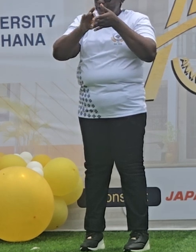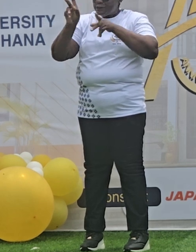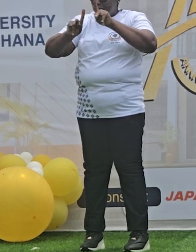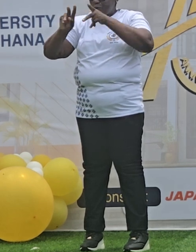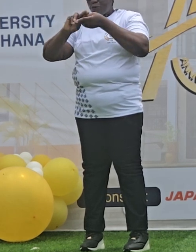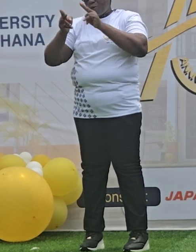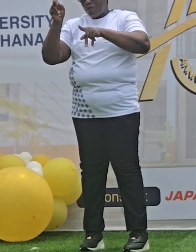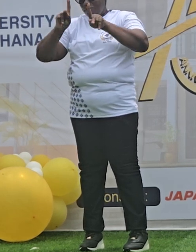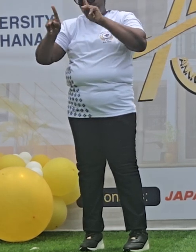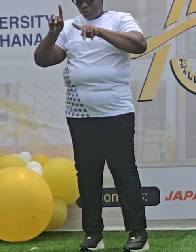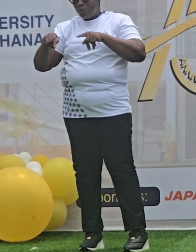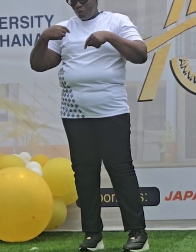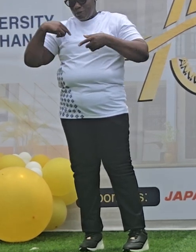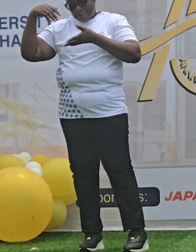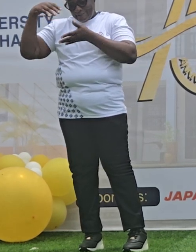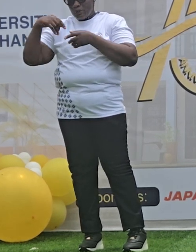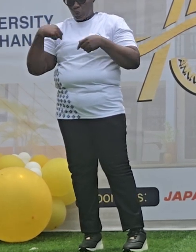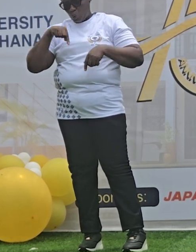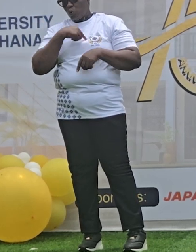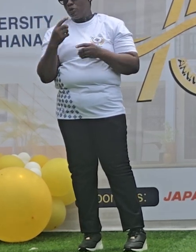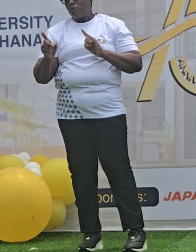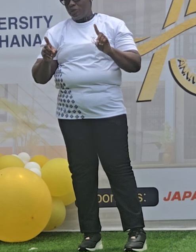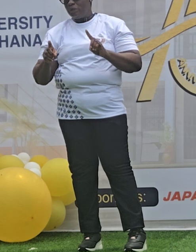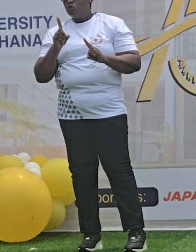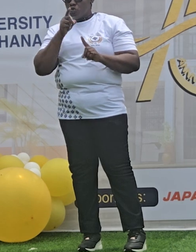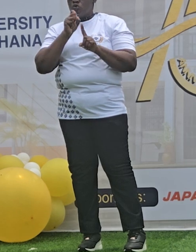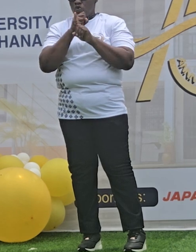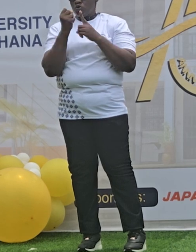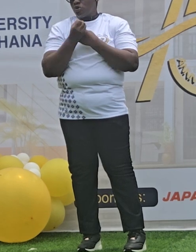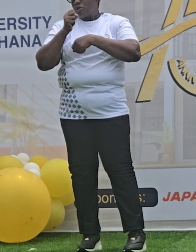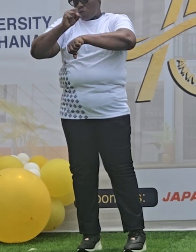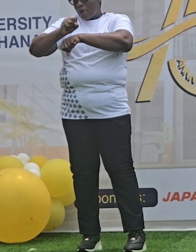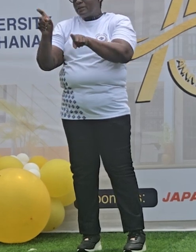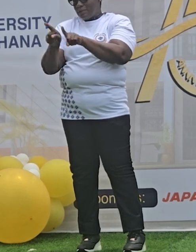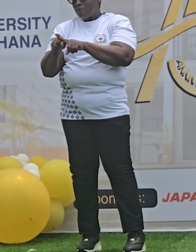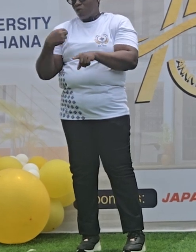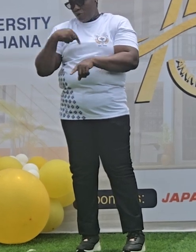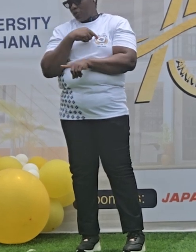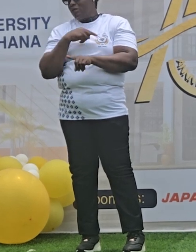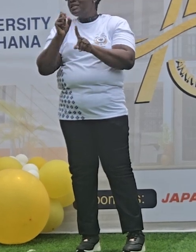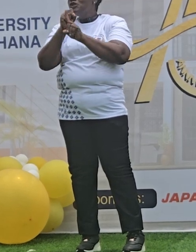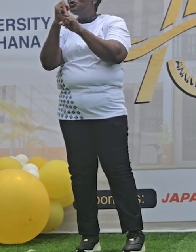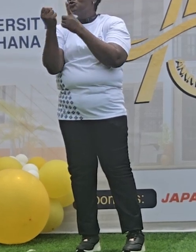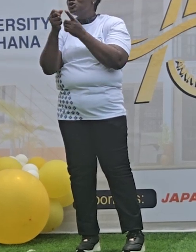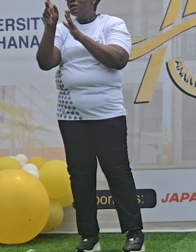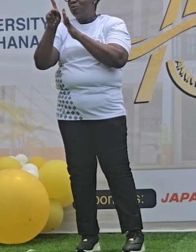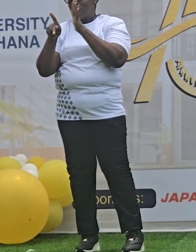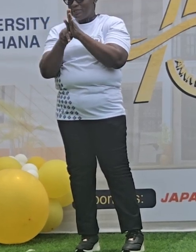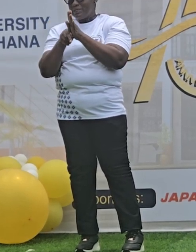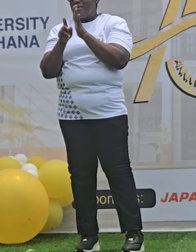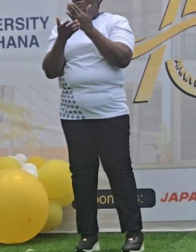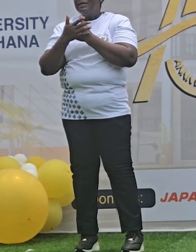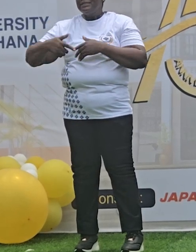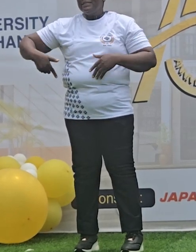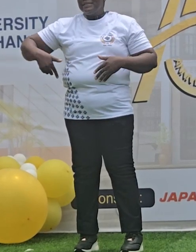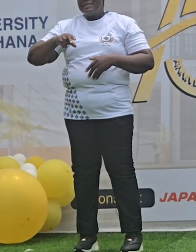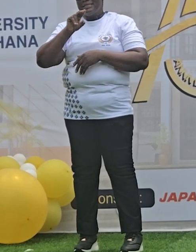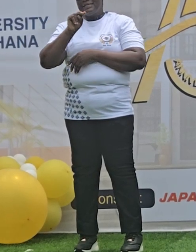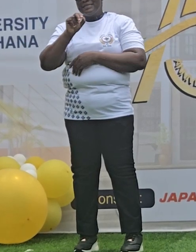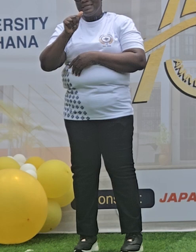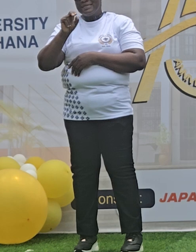and demography here. Social work, of course, and then social policy by the late Nana.